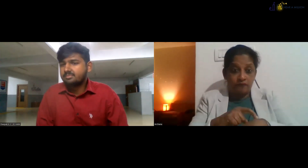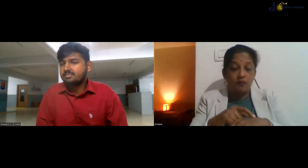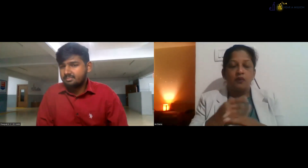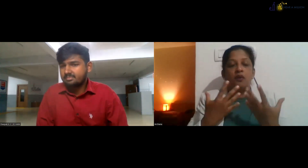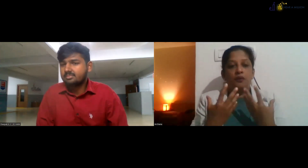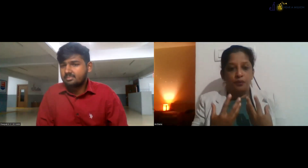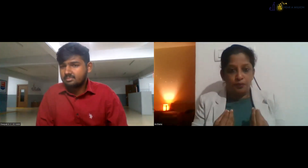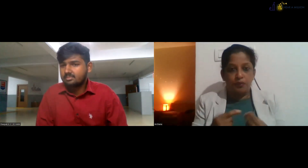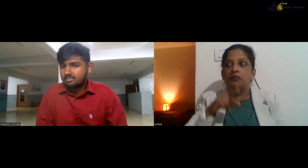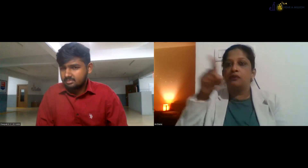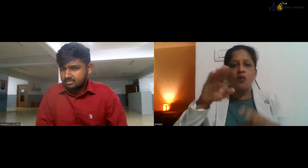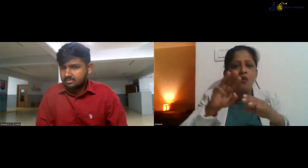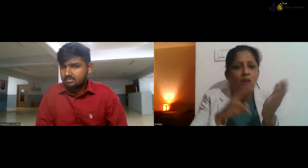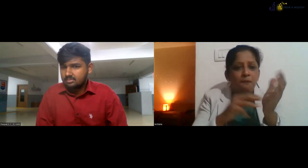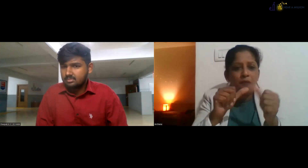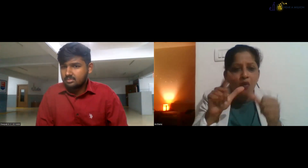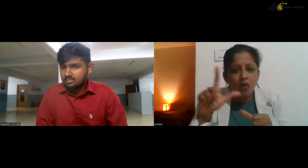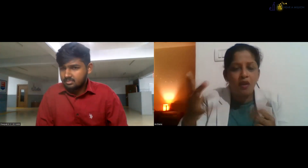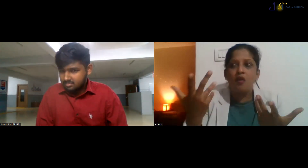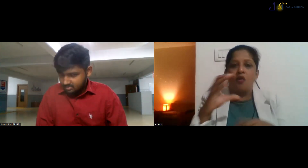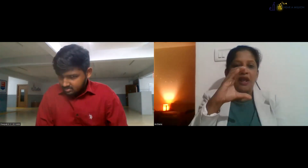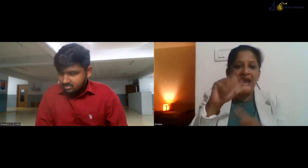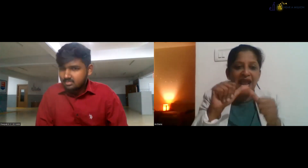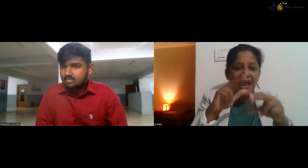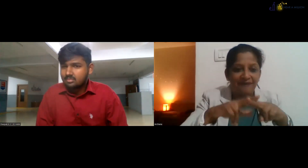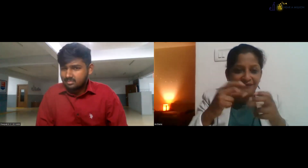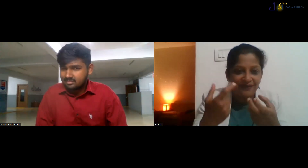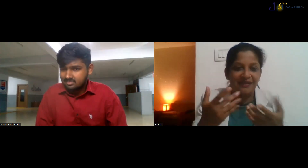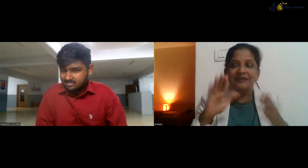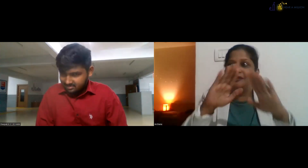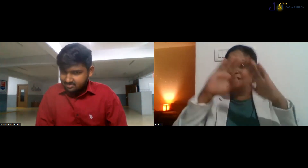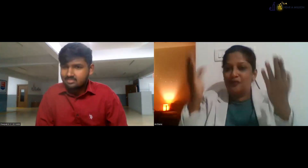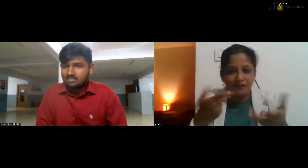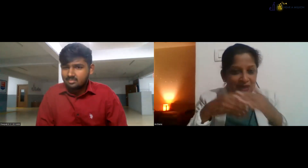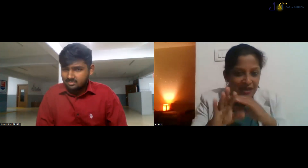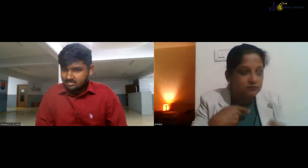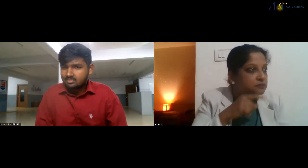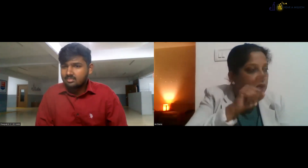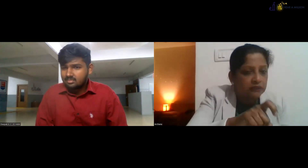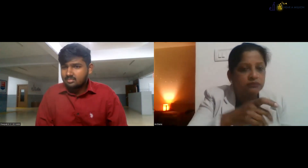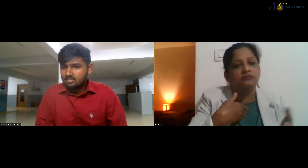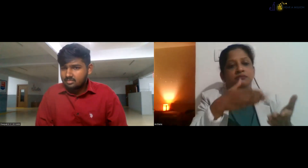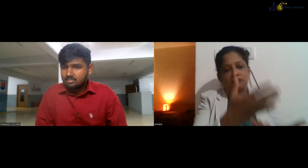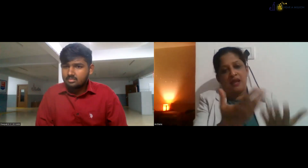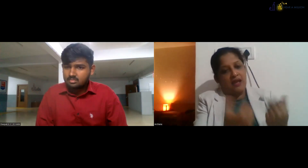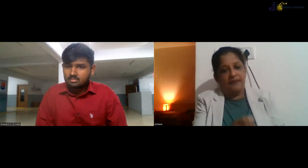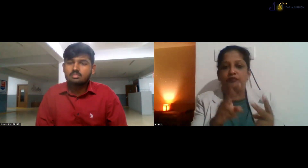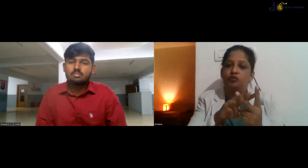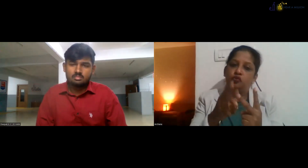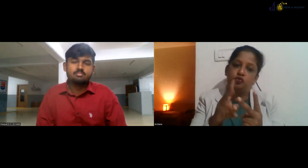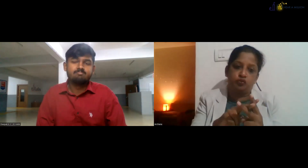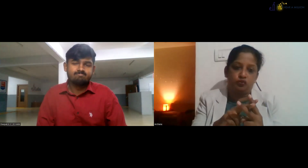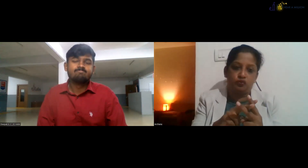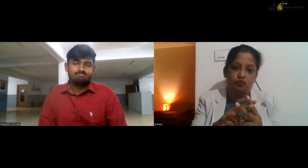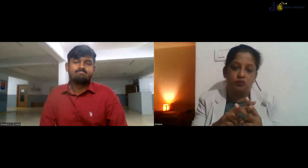if we can uh, find any way where we have trees and all, and I can find any of the way where